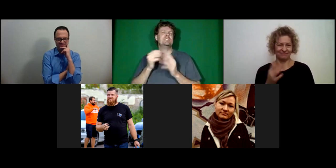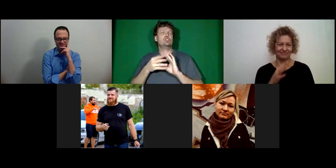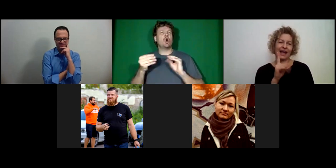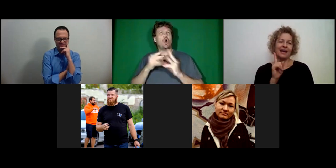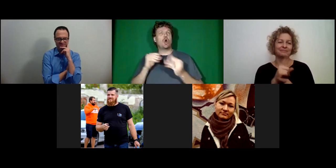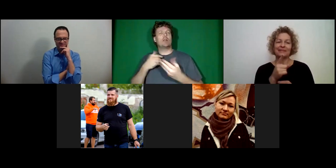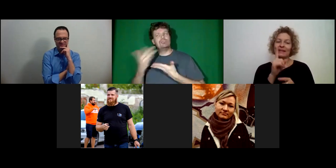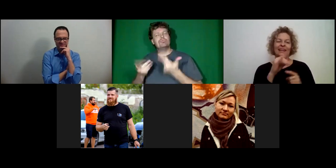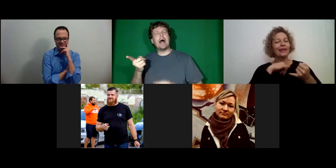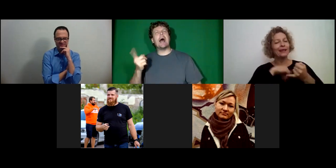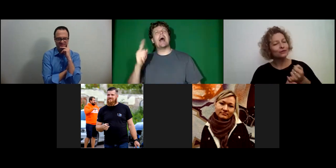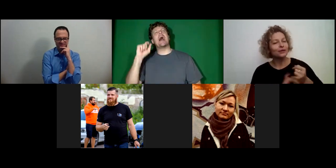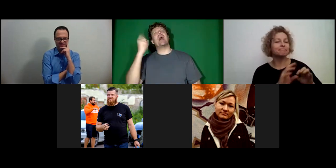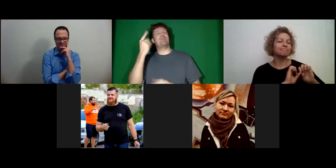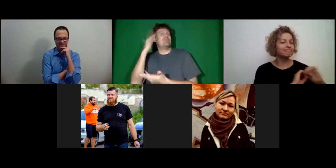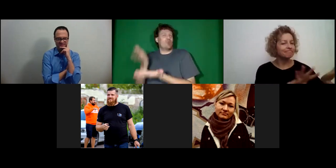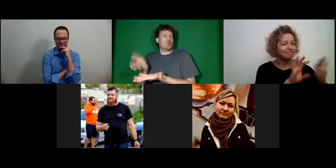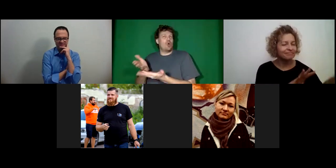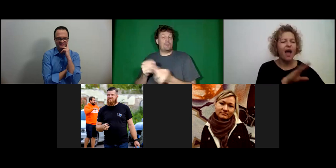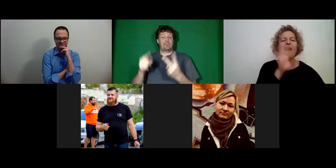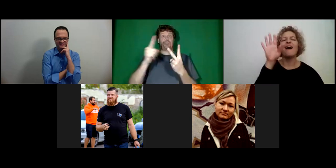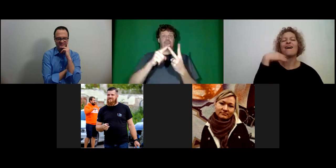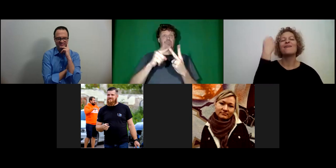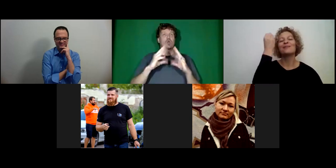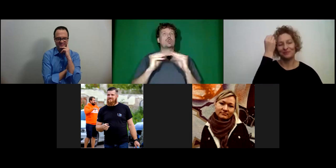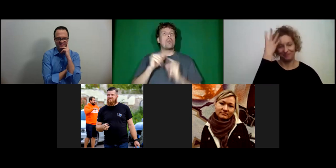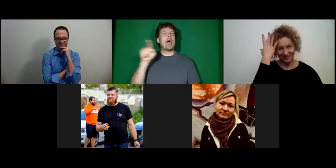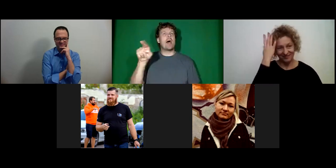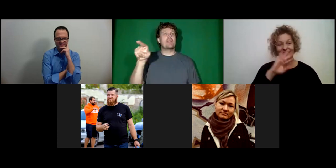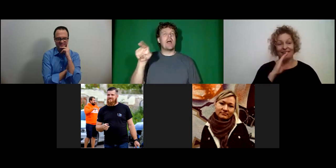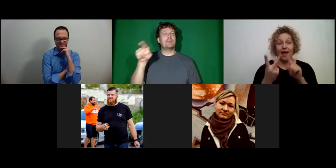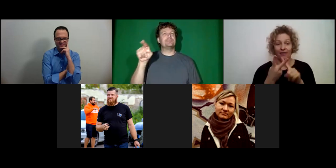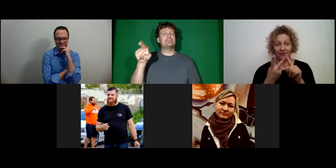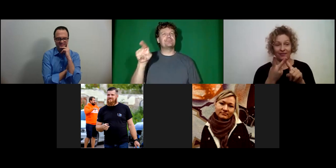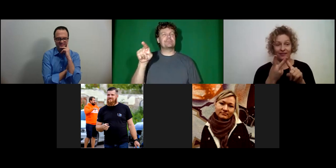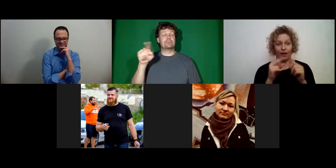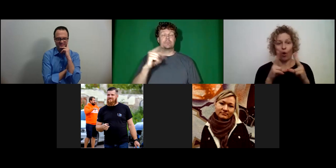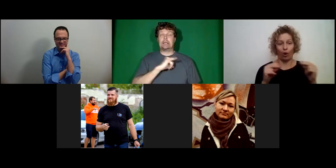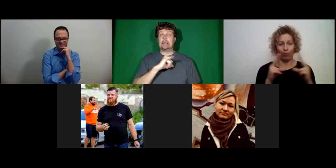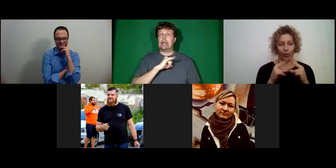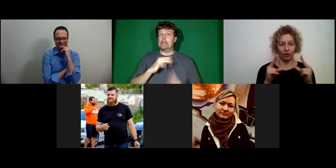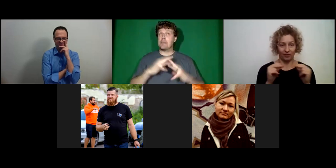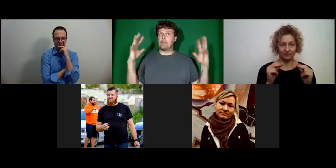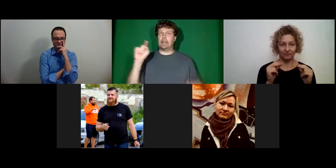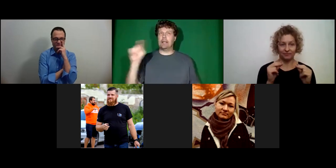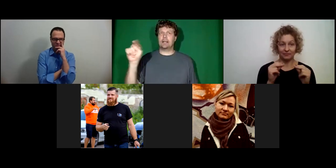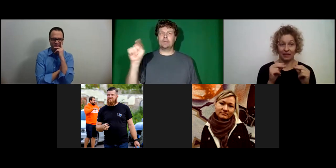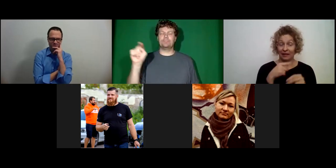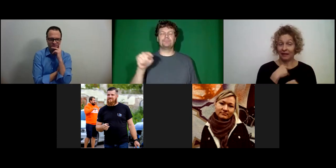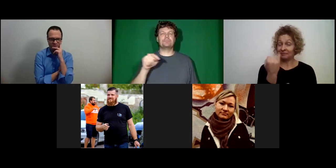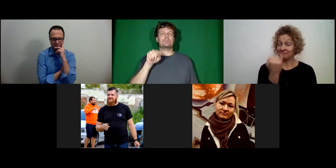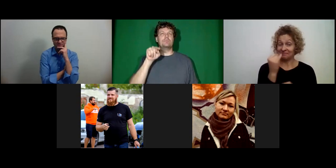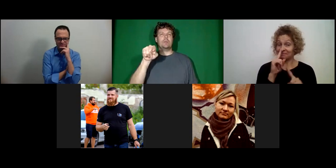our different sign languages, but then I was able to explain to him that we're able to understand each other